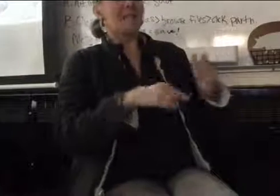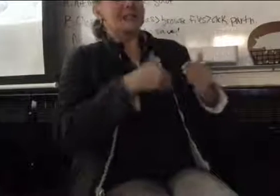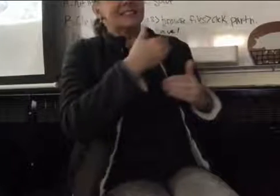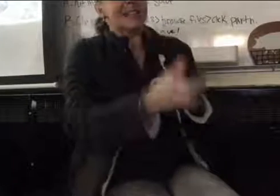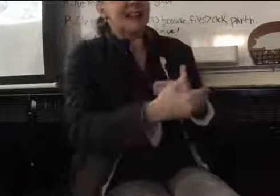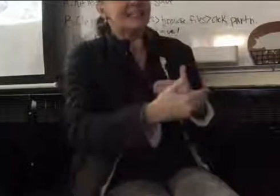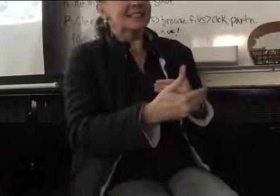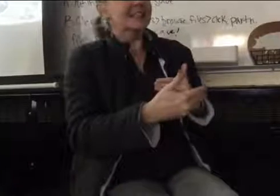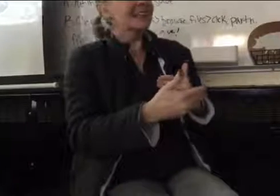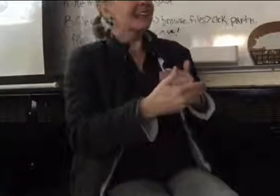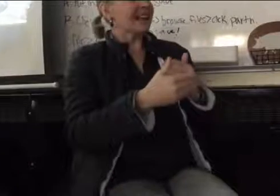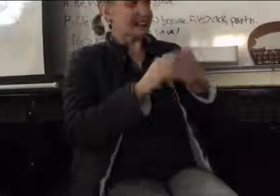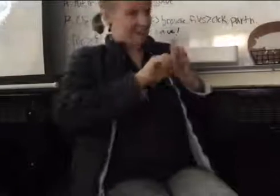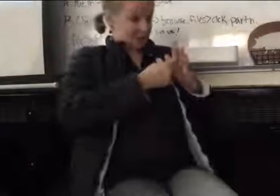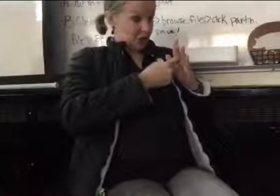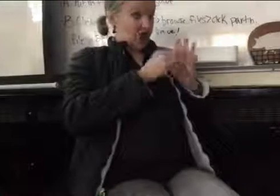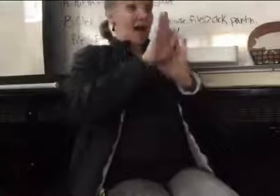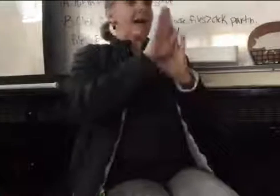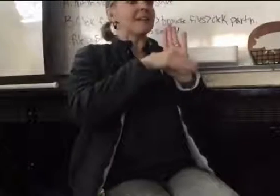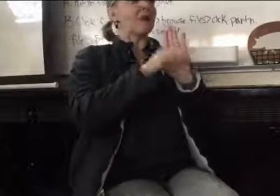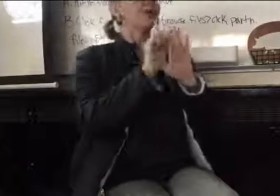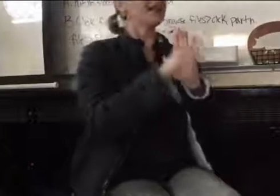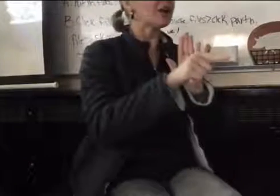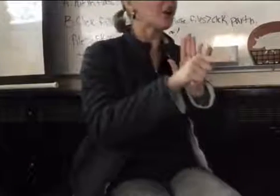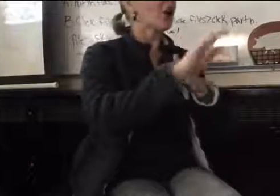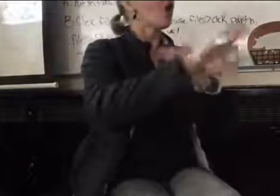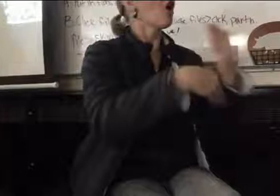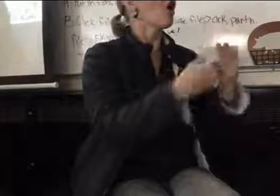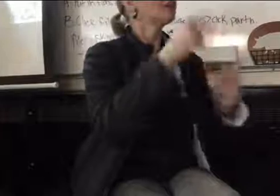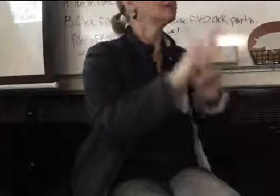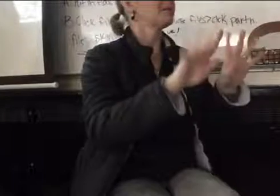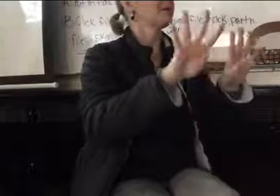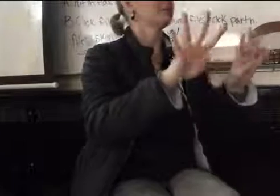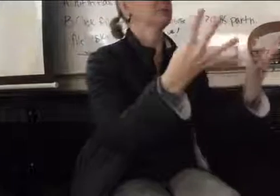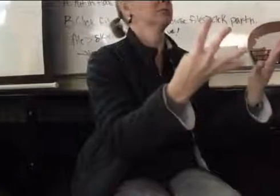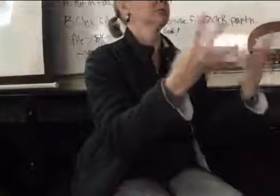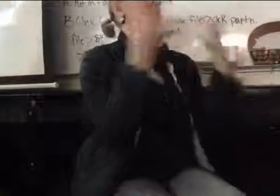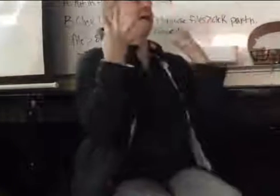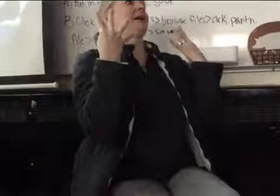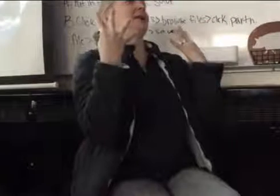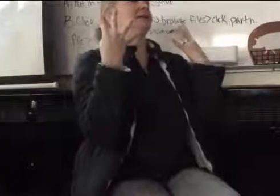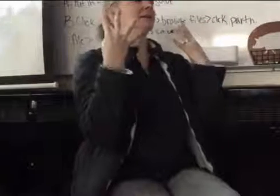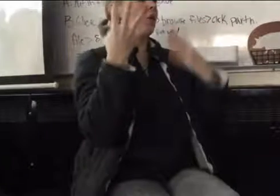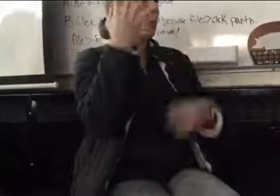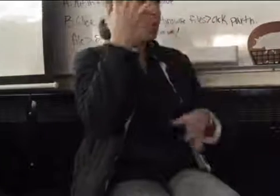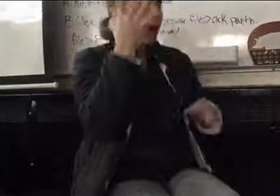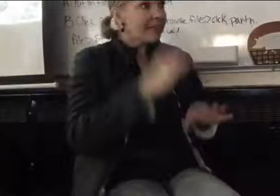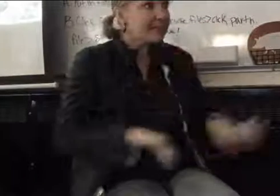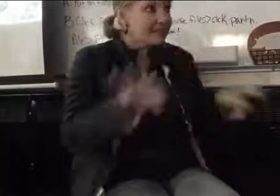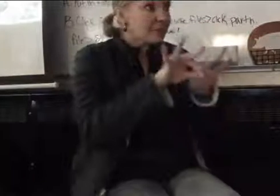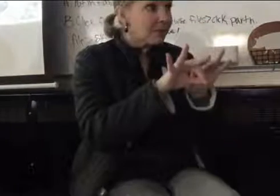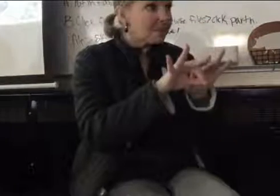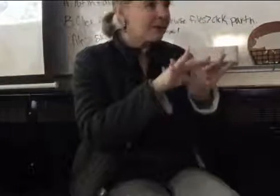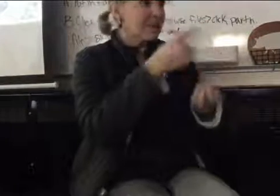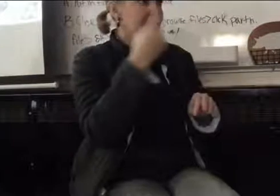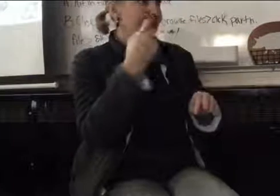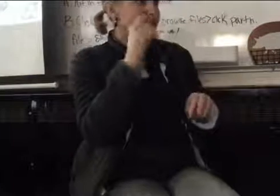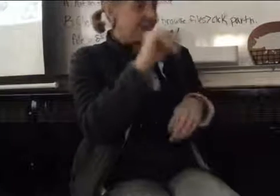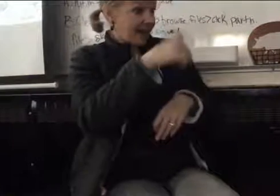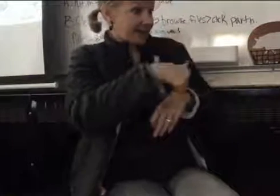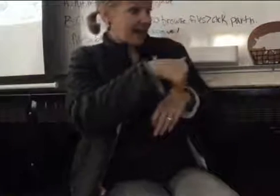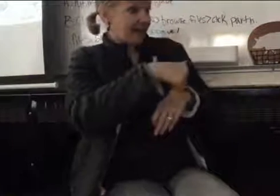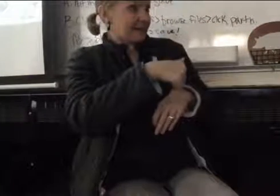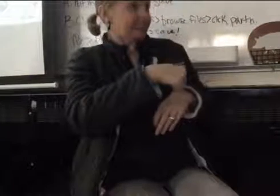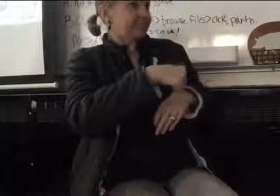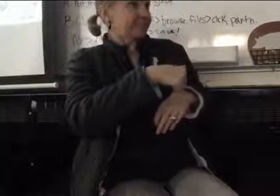30 minutes into this charge, all these people turn back. Why that's a huge deal is because at this time,